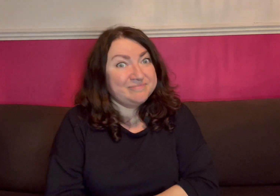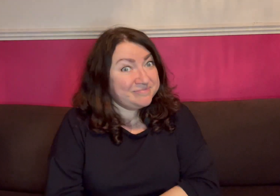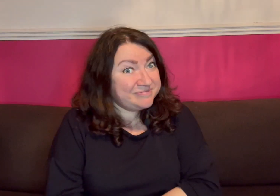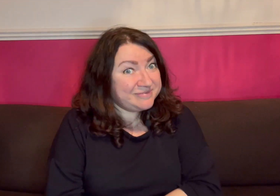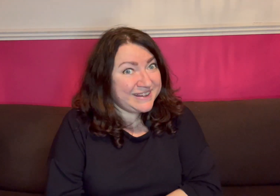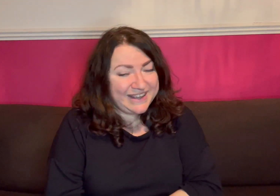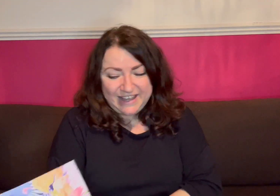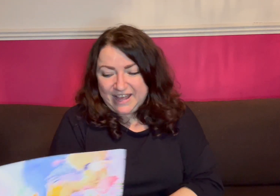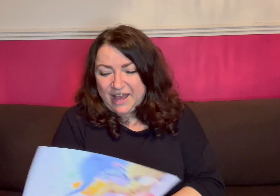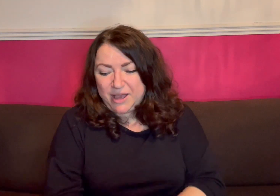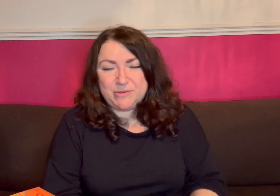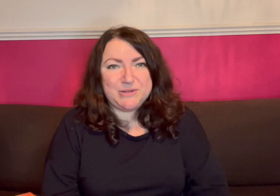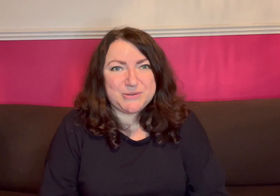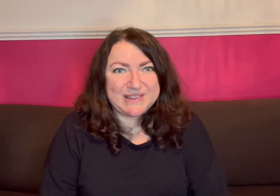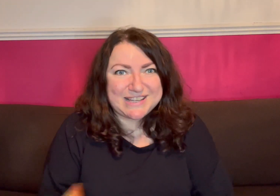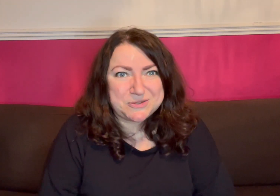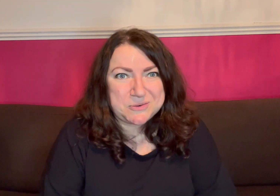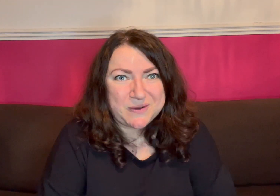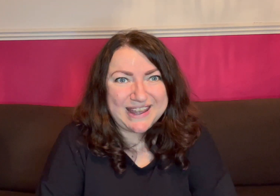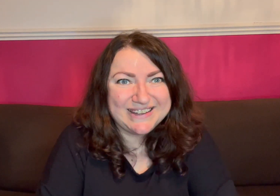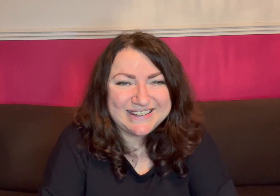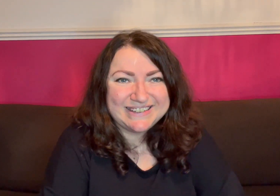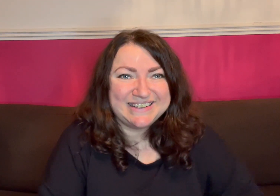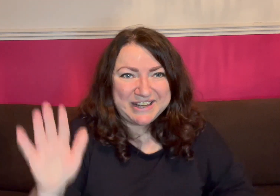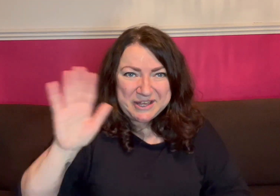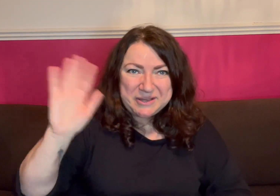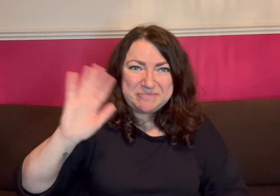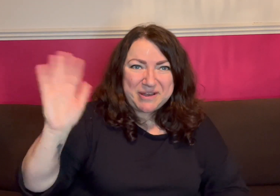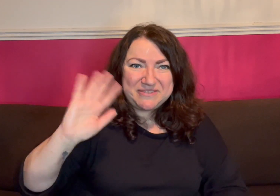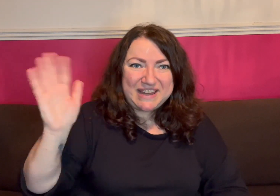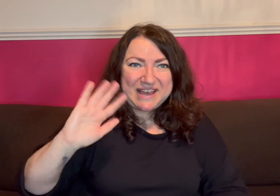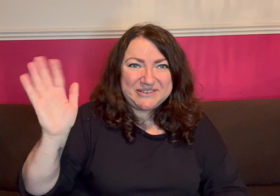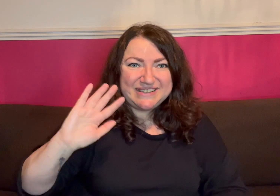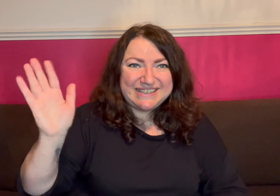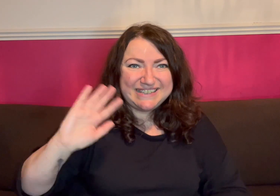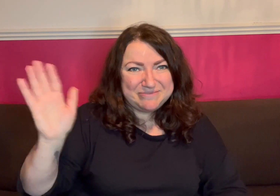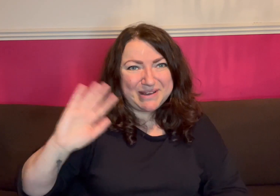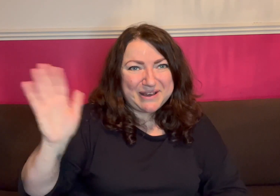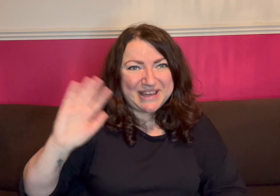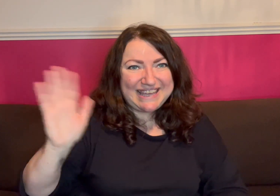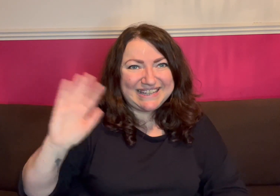I hope you enjoyed that story. Goodbye for now. Bye.